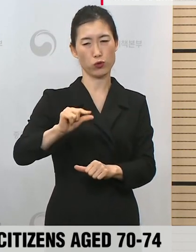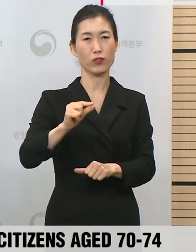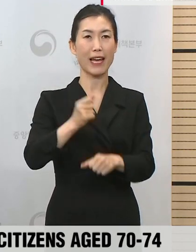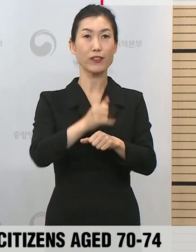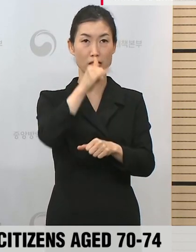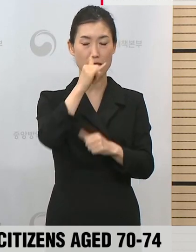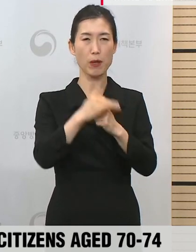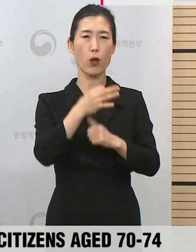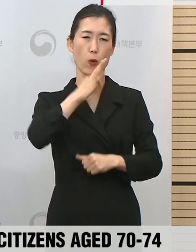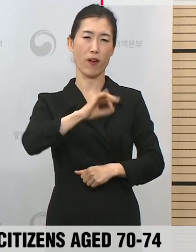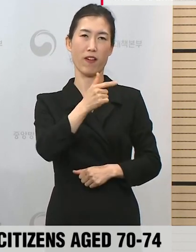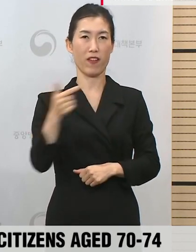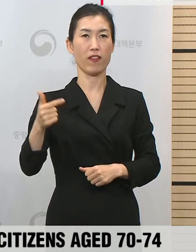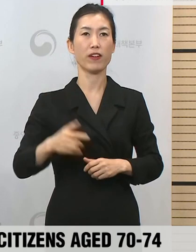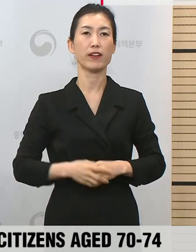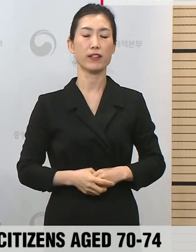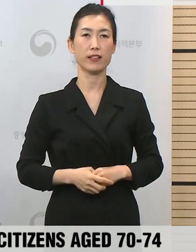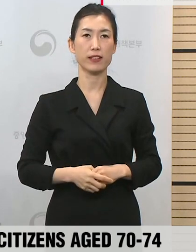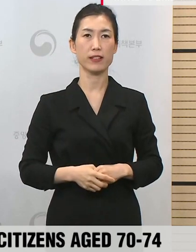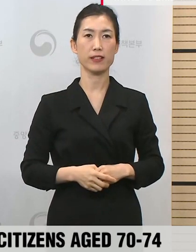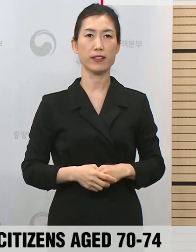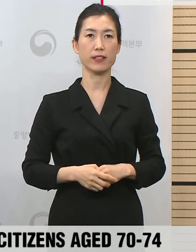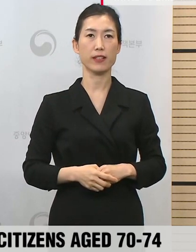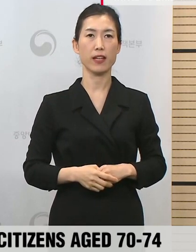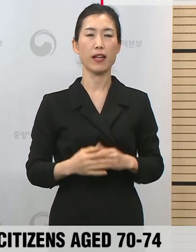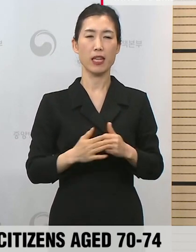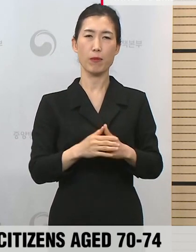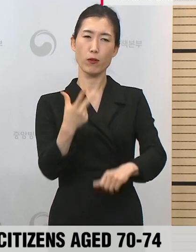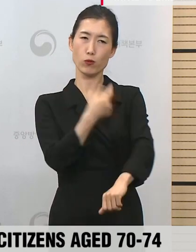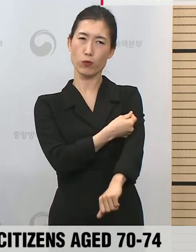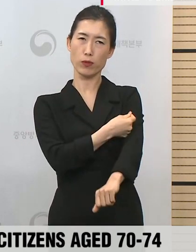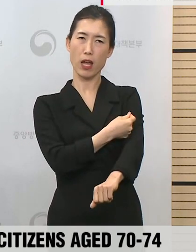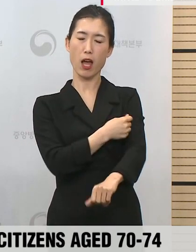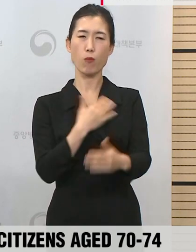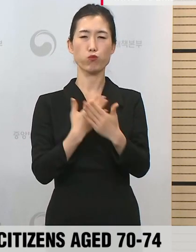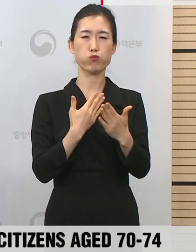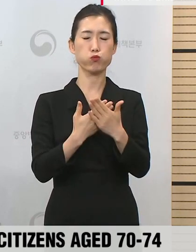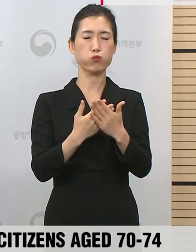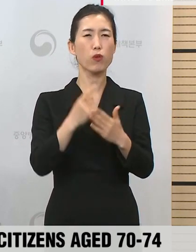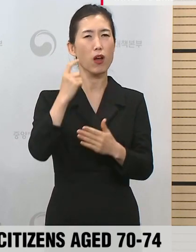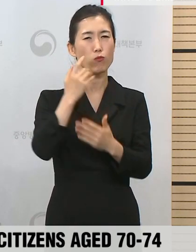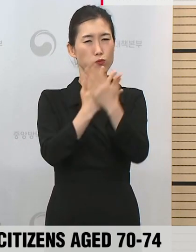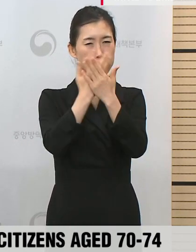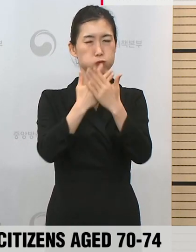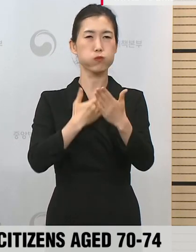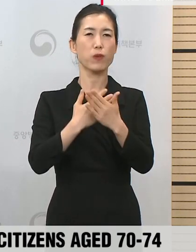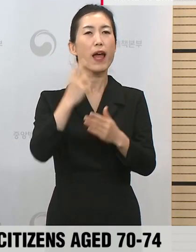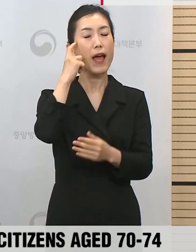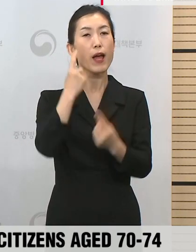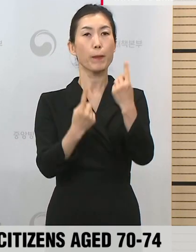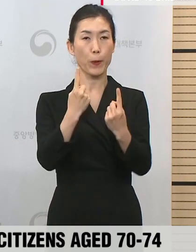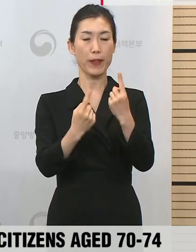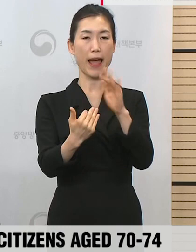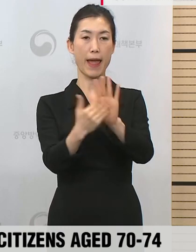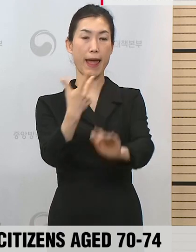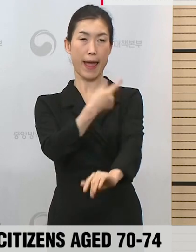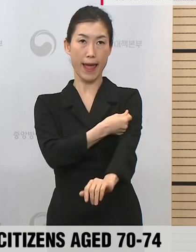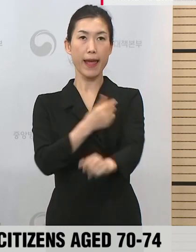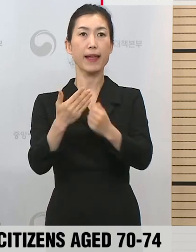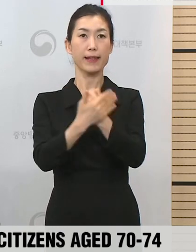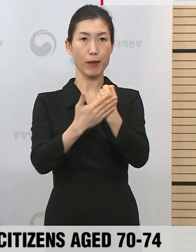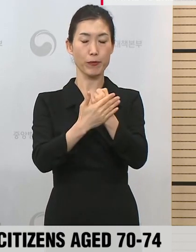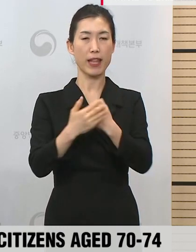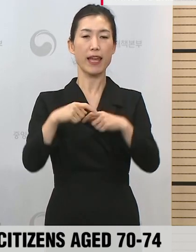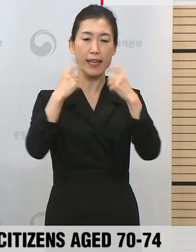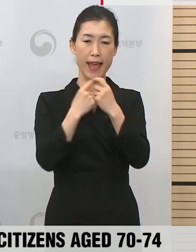of 60. We believe that it is the very the most effective way to protect yourself from the virus and to also protect